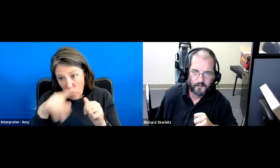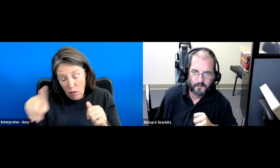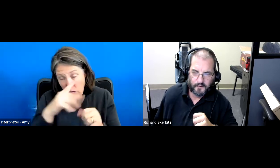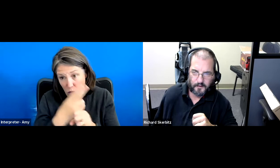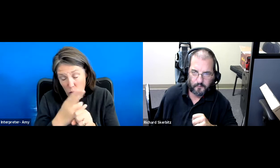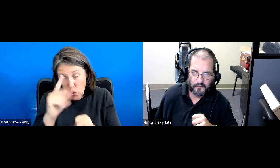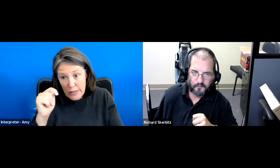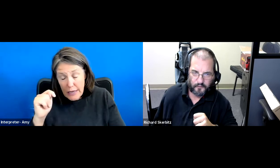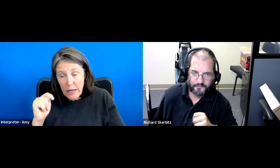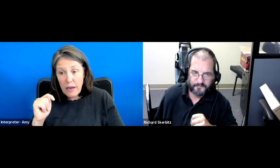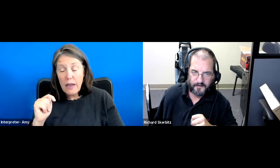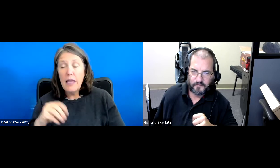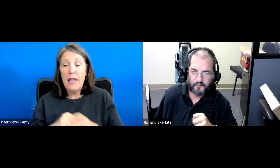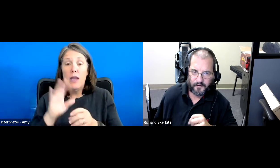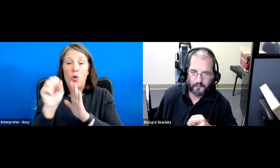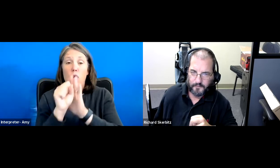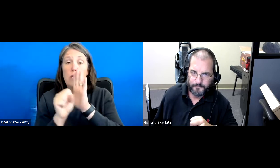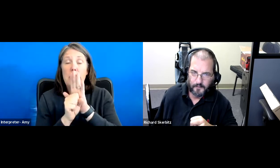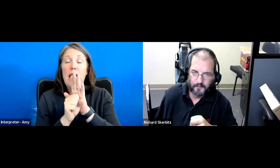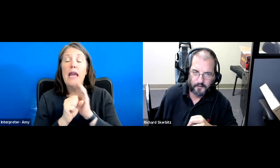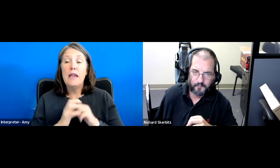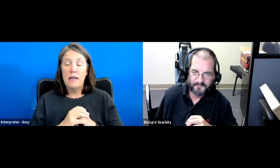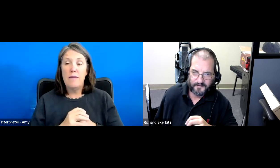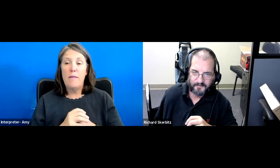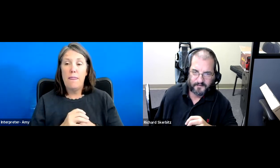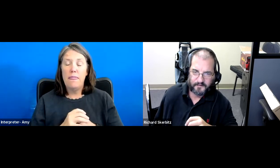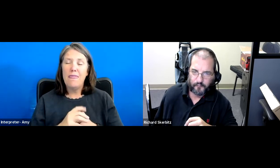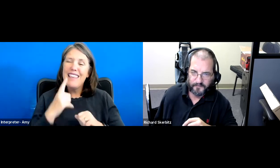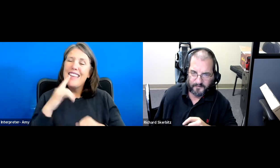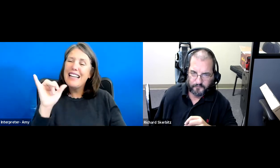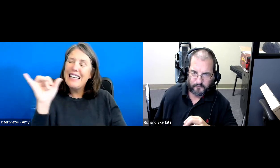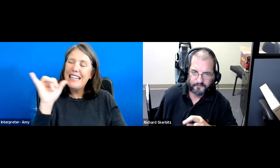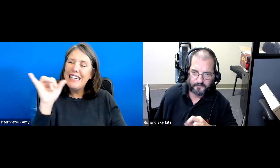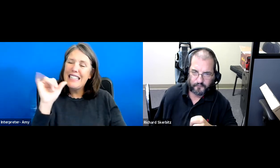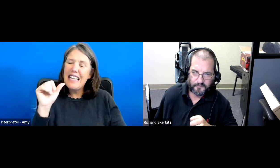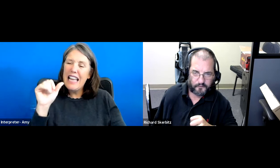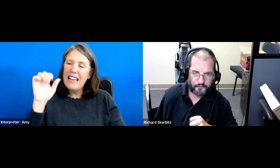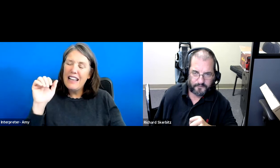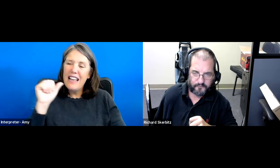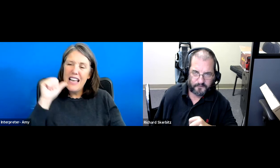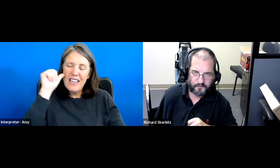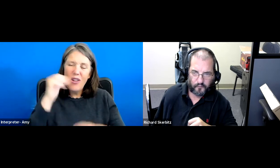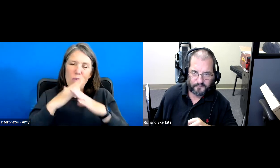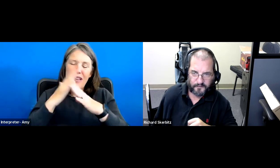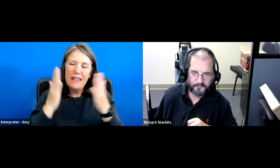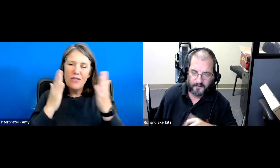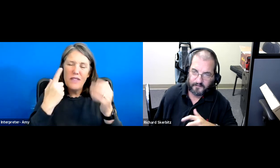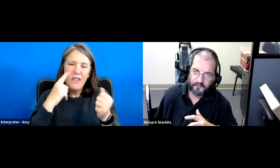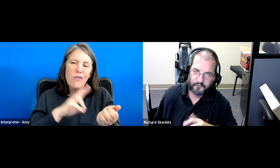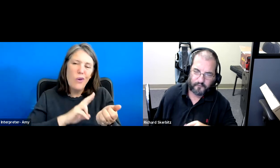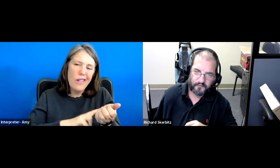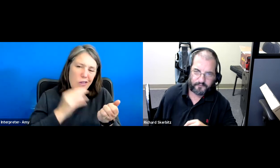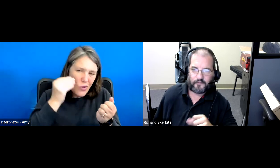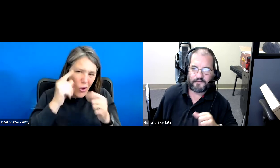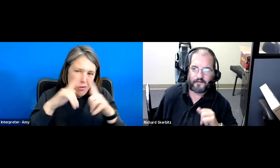it in your state, in your area. It's like the Adult Protective Services for skilled nursing facility residents. I can